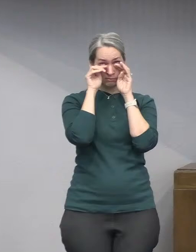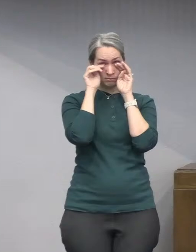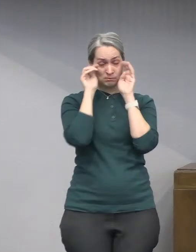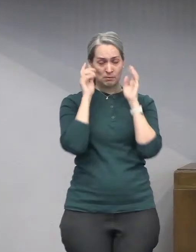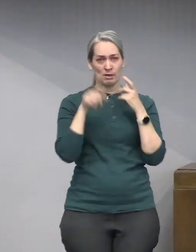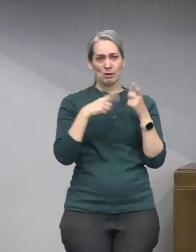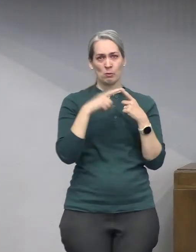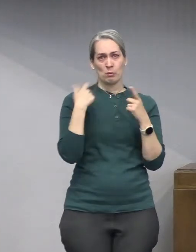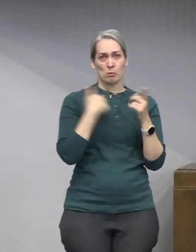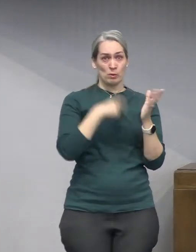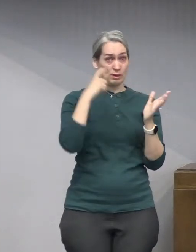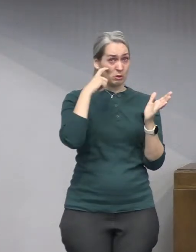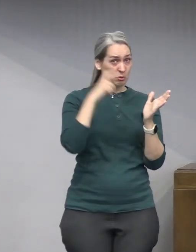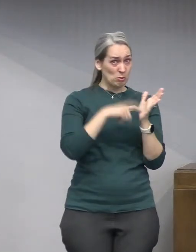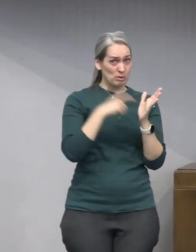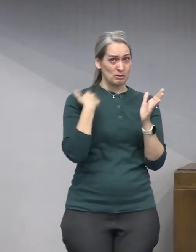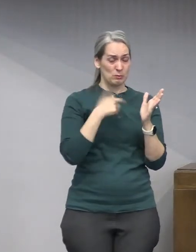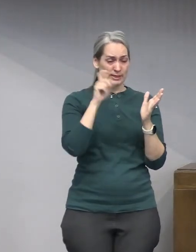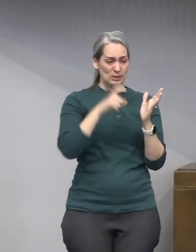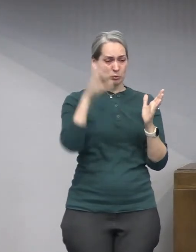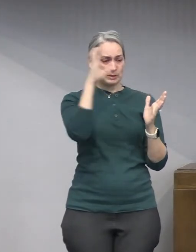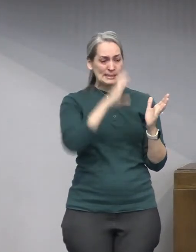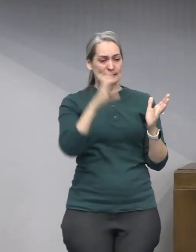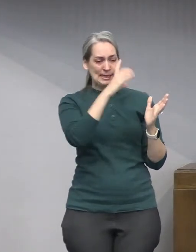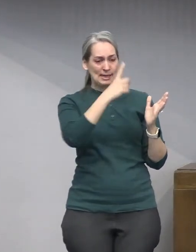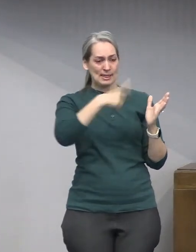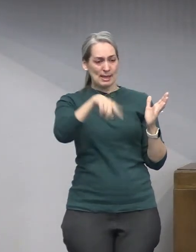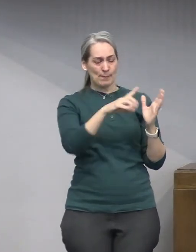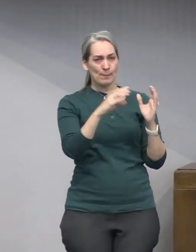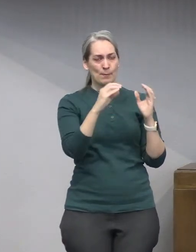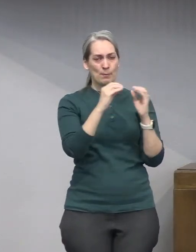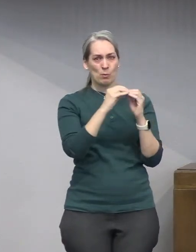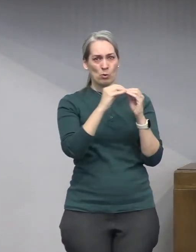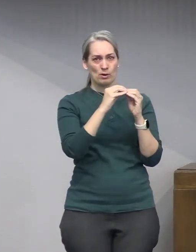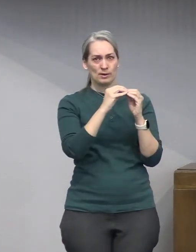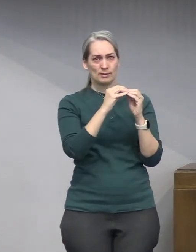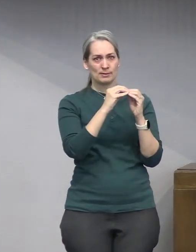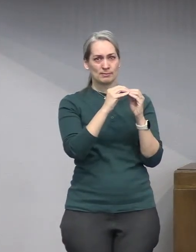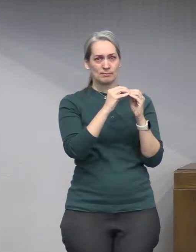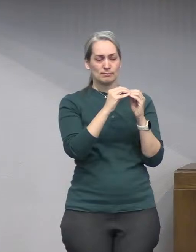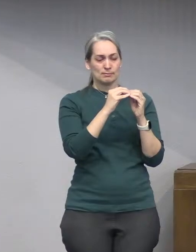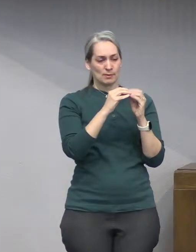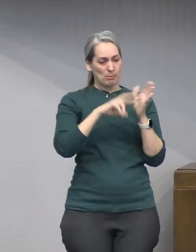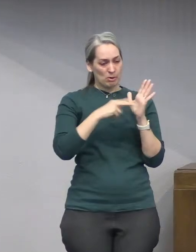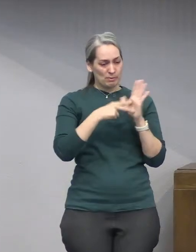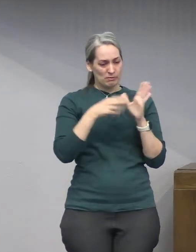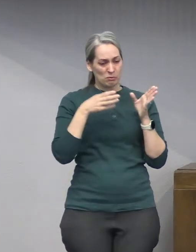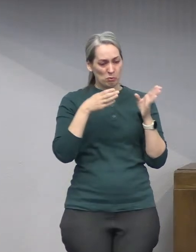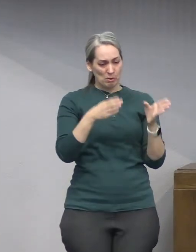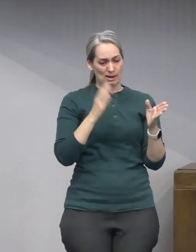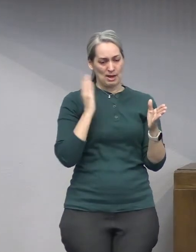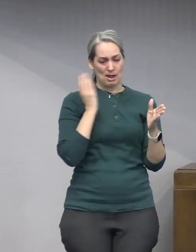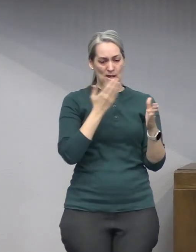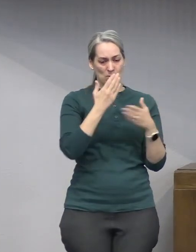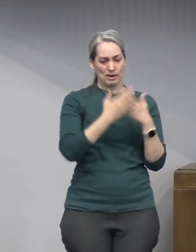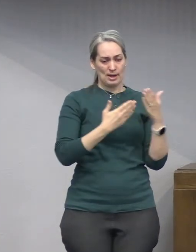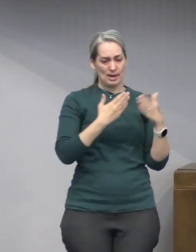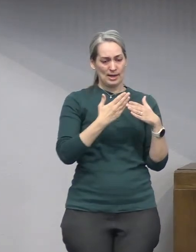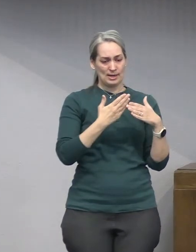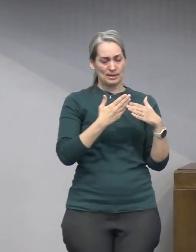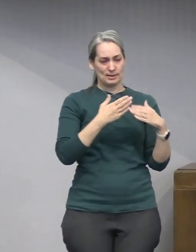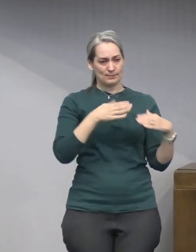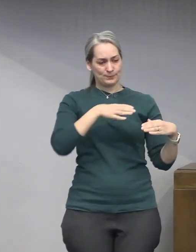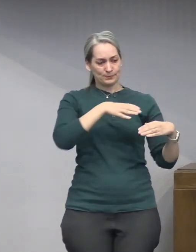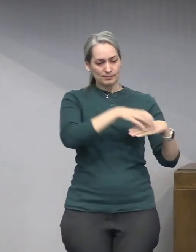notice them, perhaps we need to seek them in a more definite way. Extend our hand